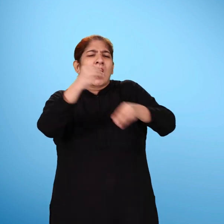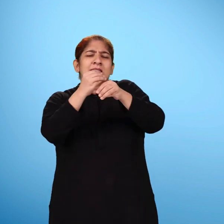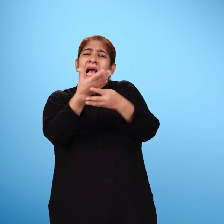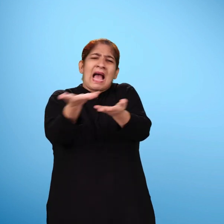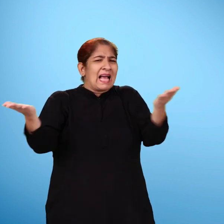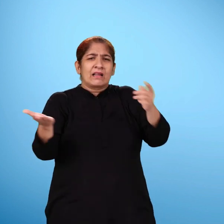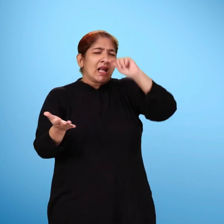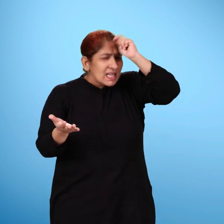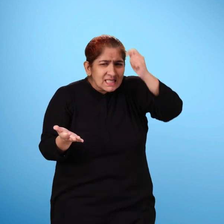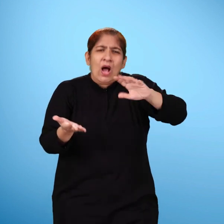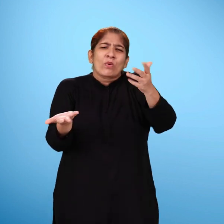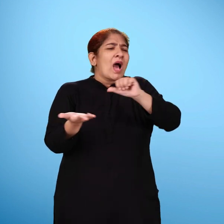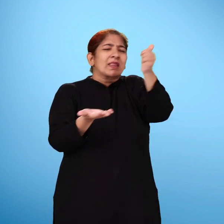and one more foreign language